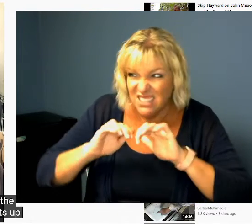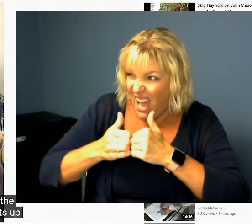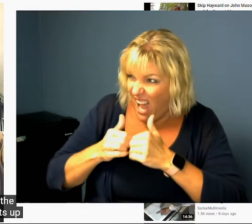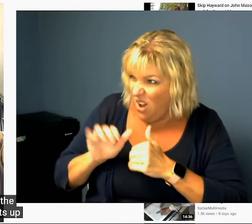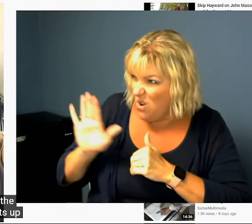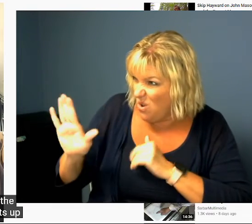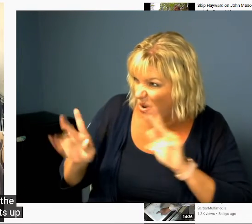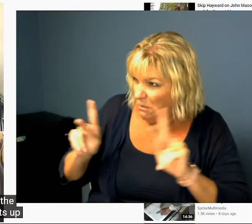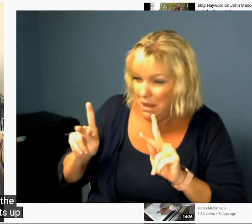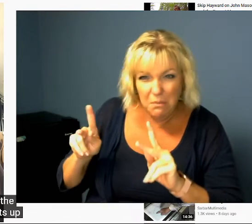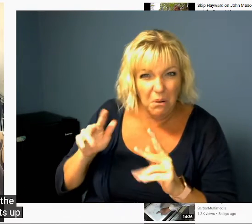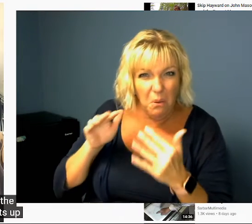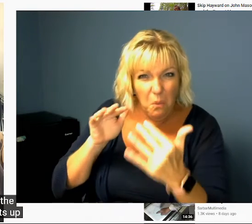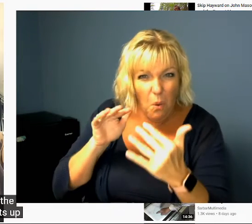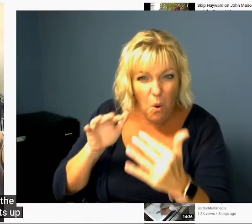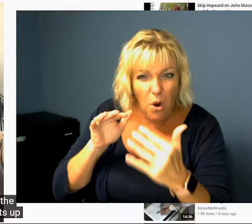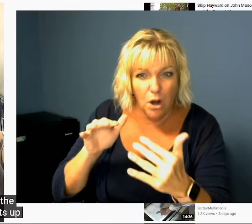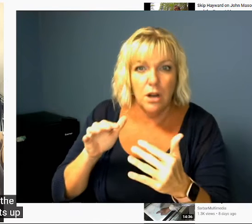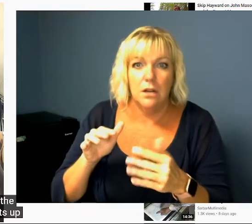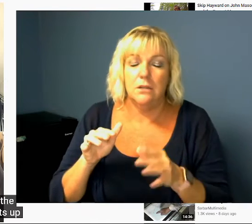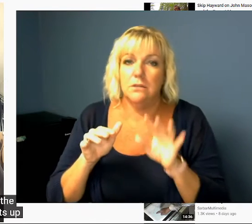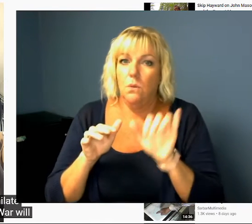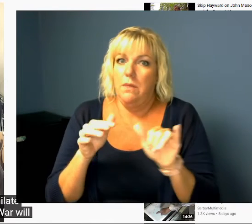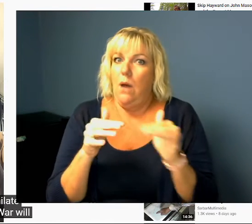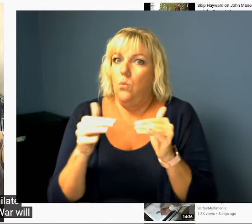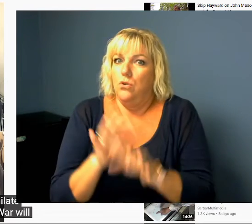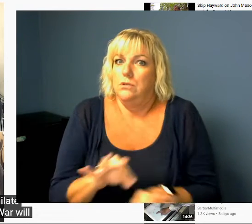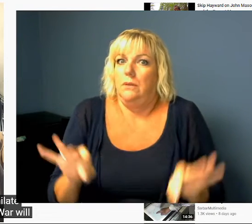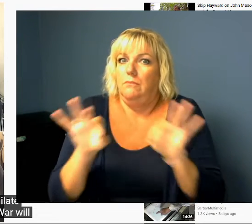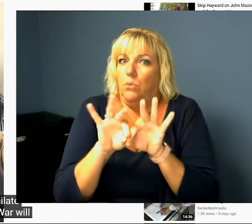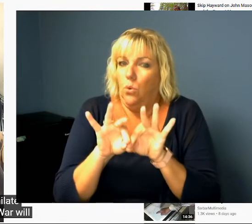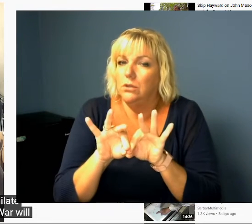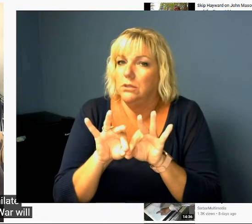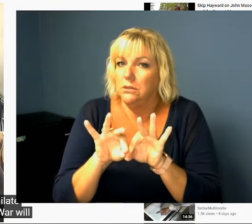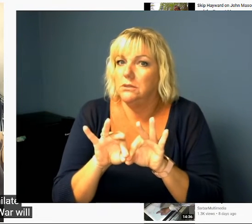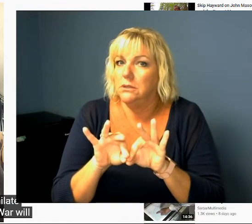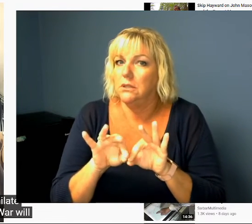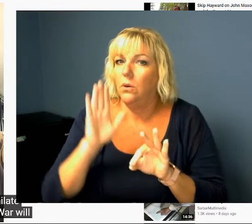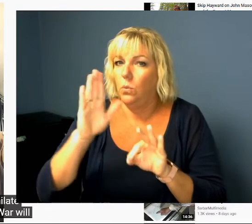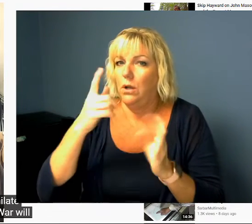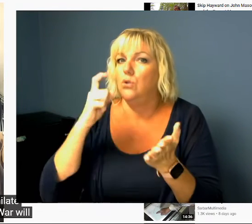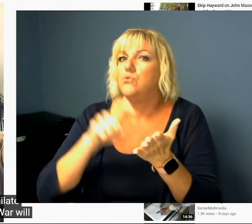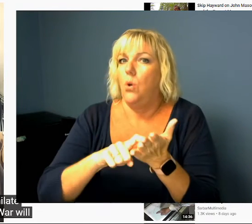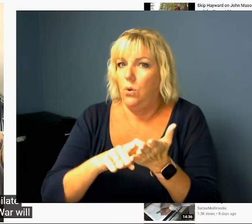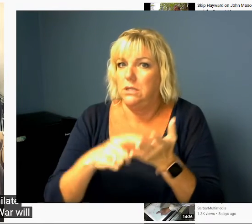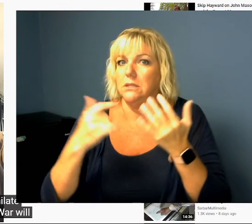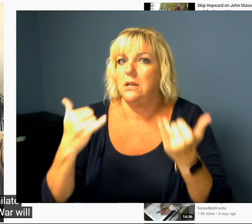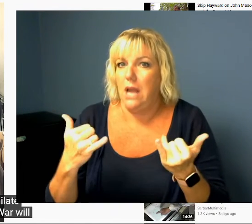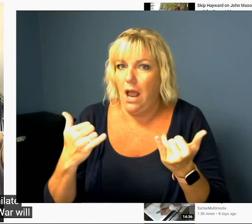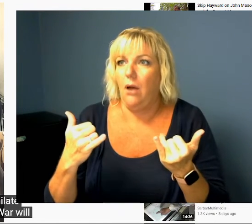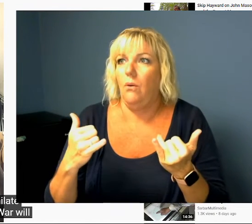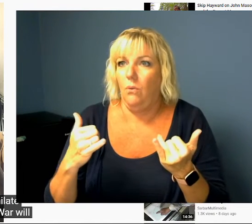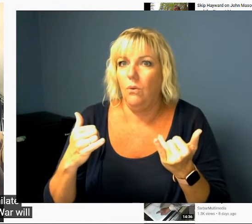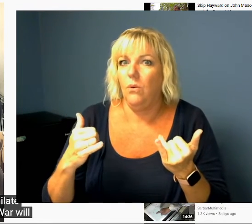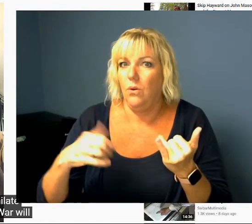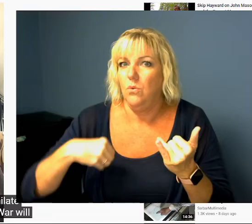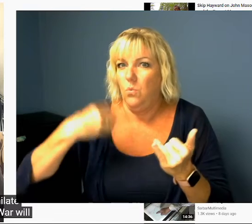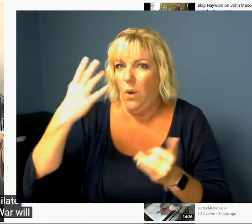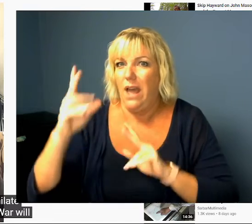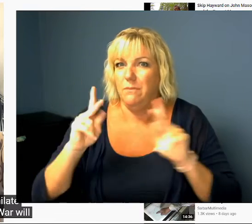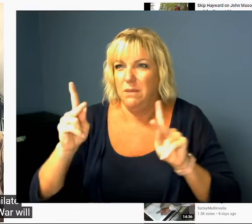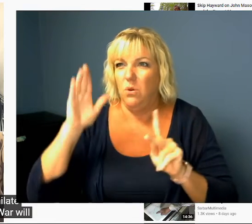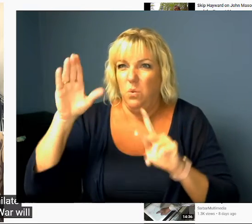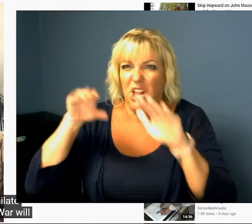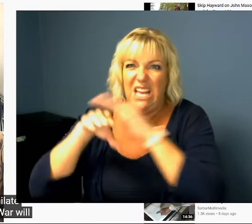first way the Pequot War is significant, is it sets up this pattern to completely annihilate and destroy. And